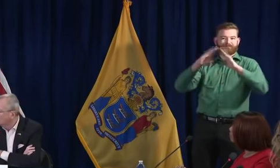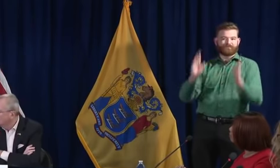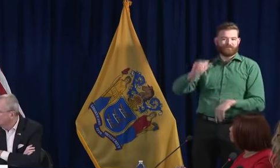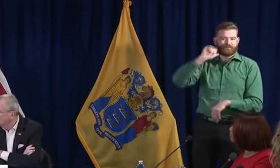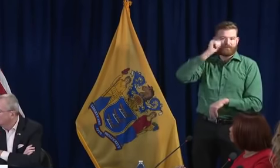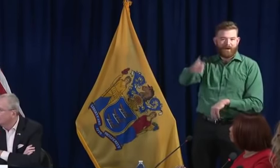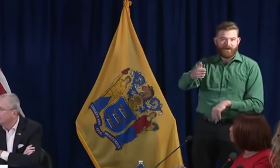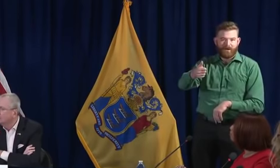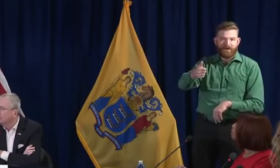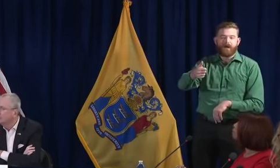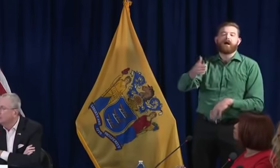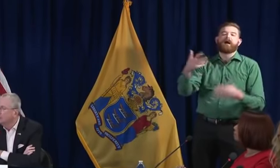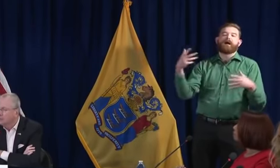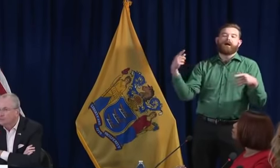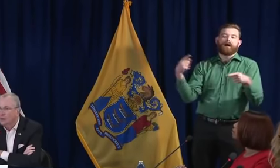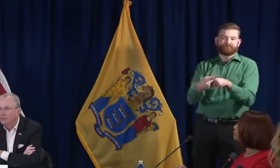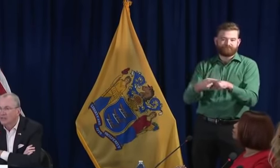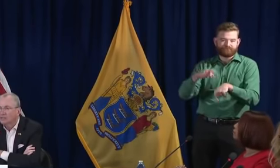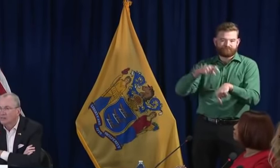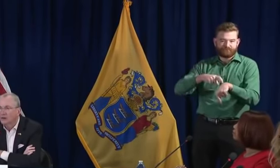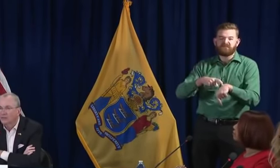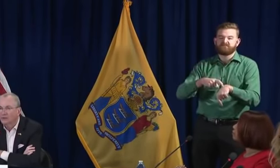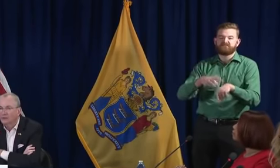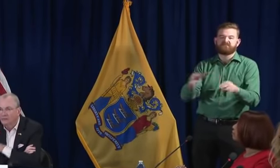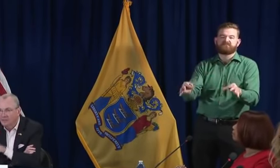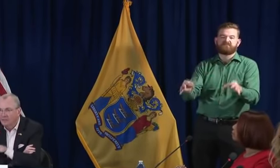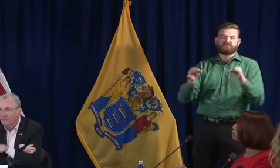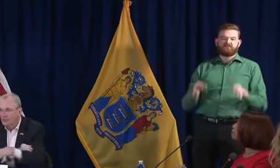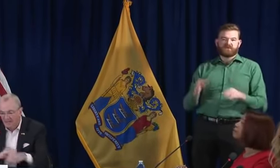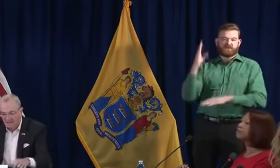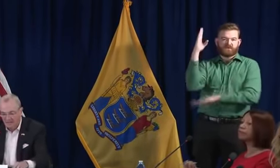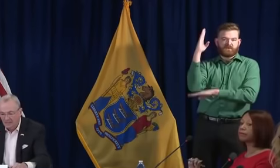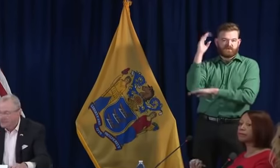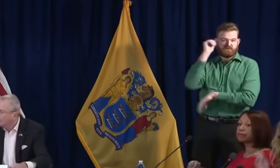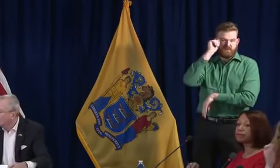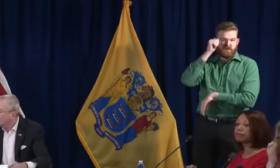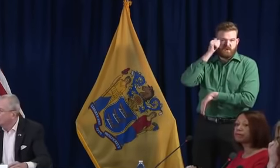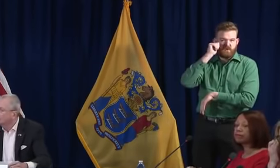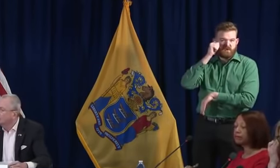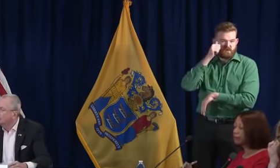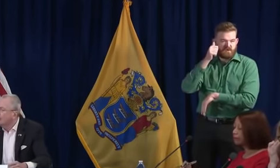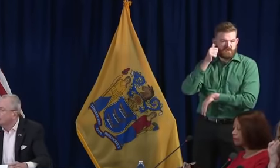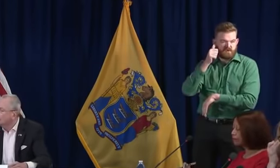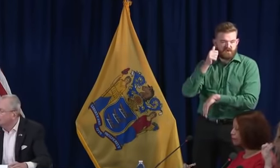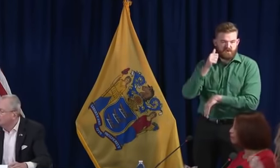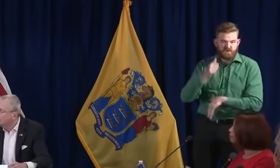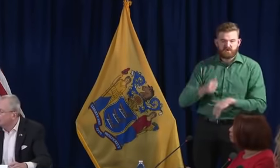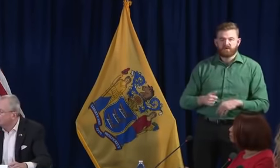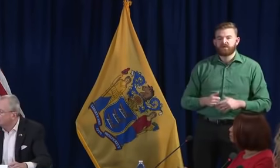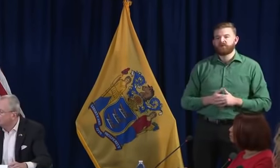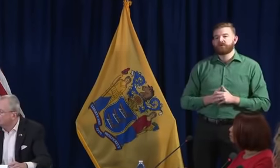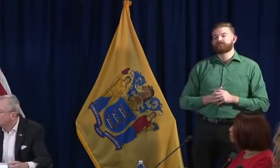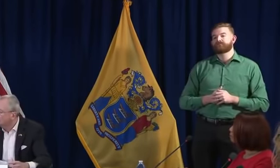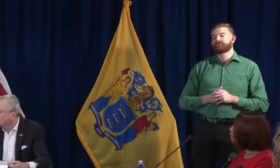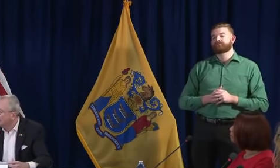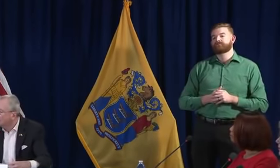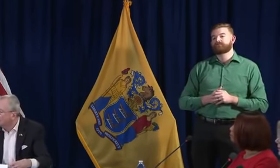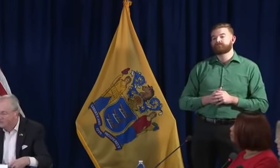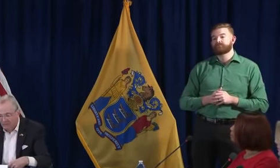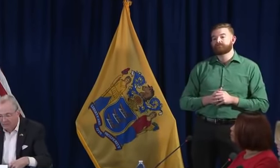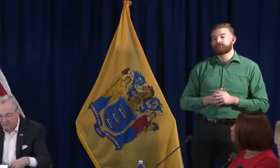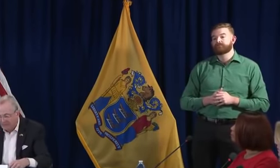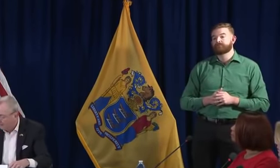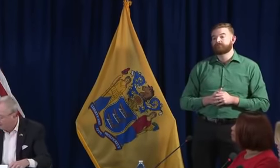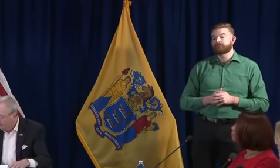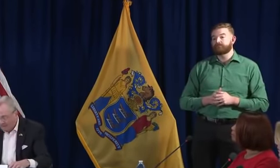we're going at noon. 12 o'clock tomorrow, so it'll be right here. The only issue with that will be, and I'll speak for Judy, you may not have